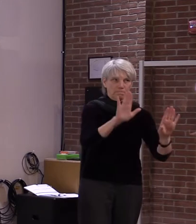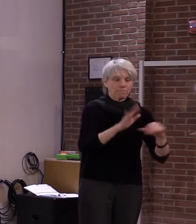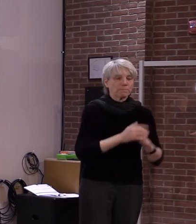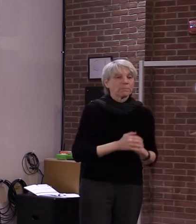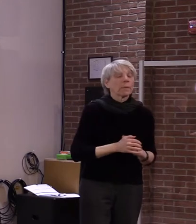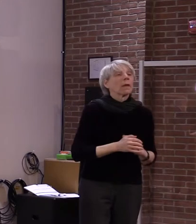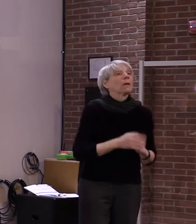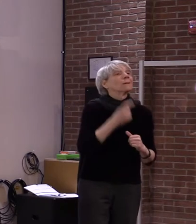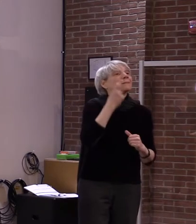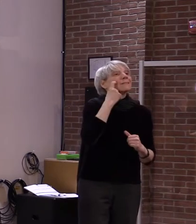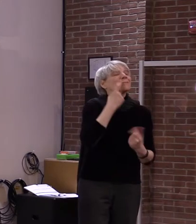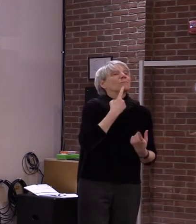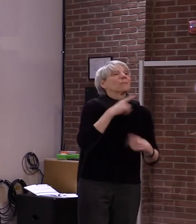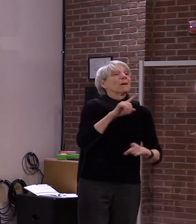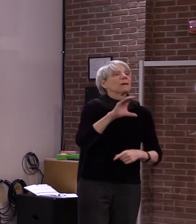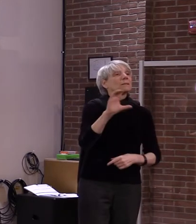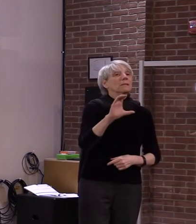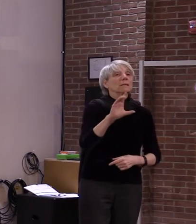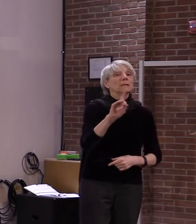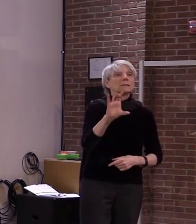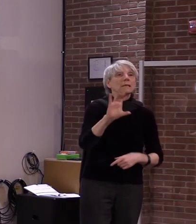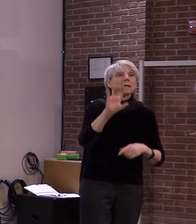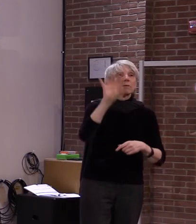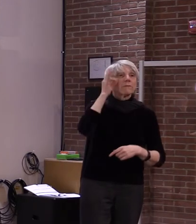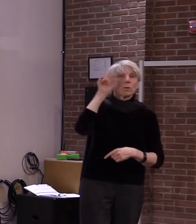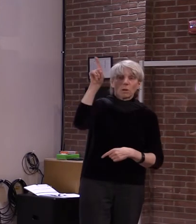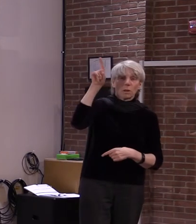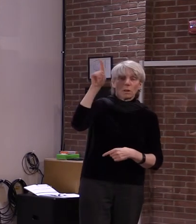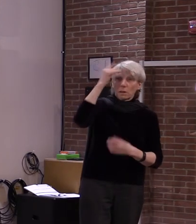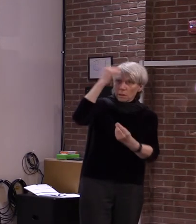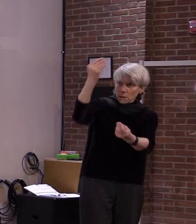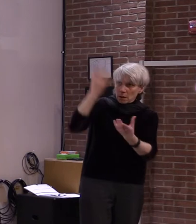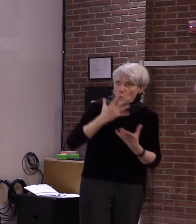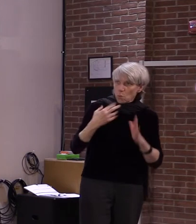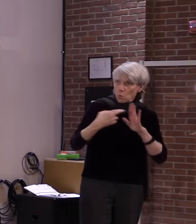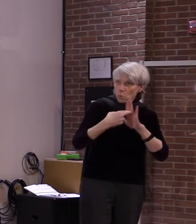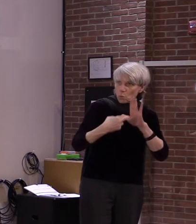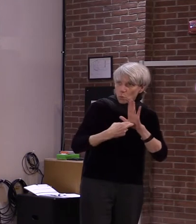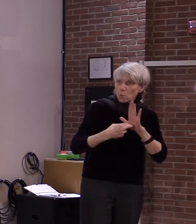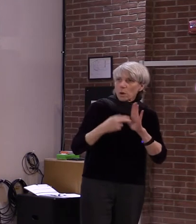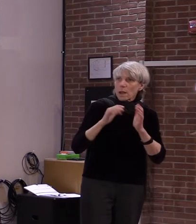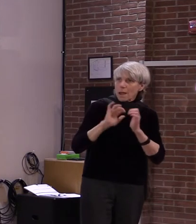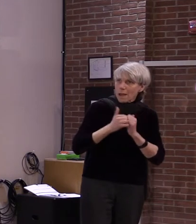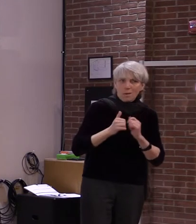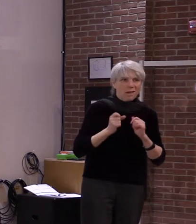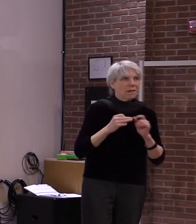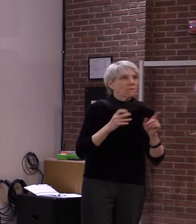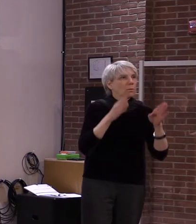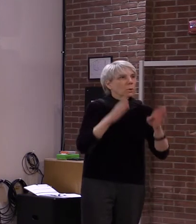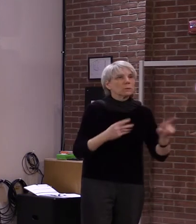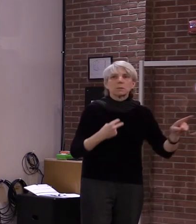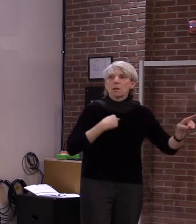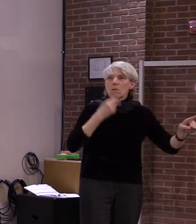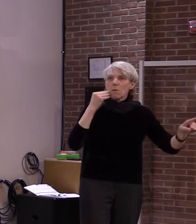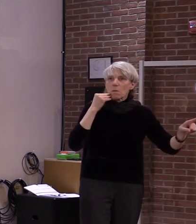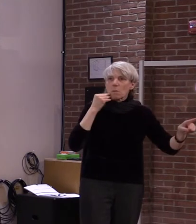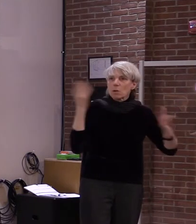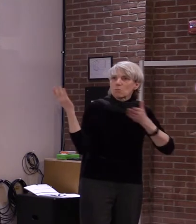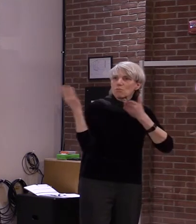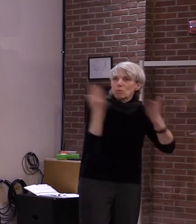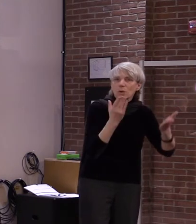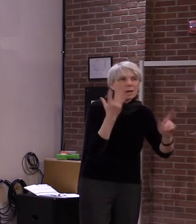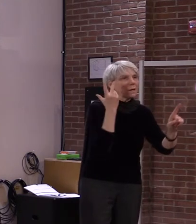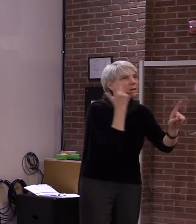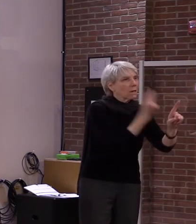cdc guidance on transporting vaccines for those that are homebound we're happy to report that the homebound